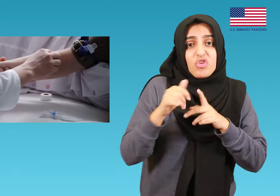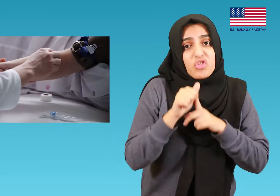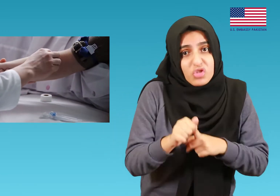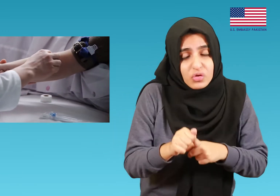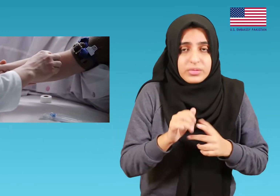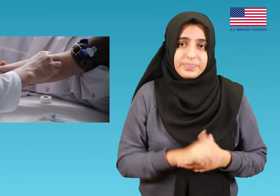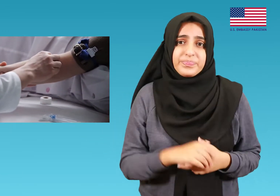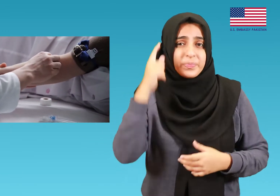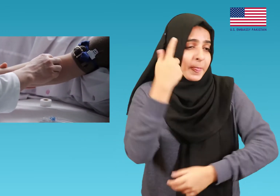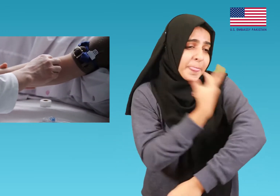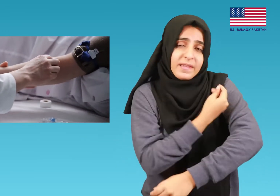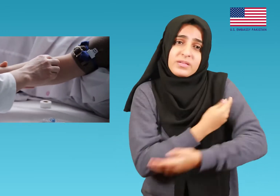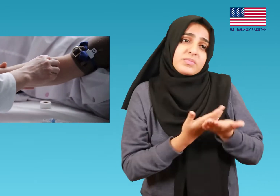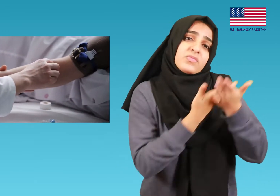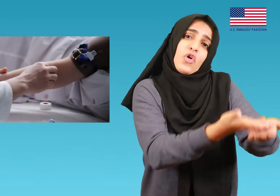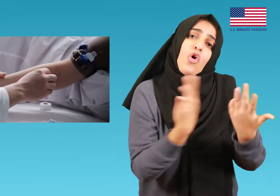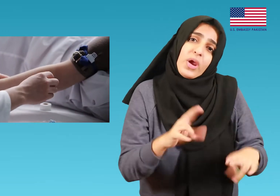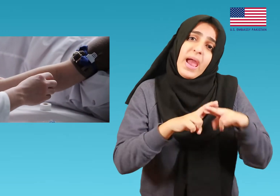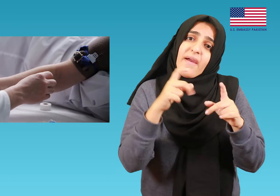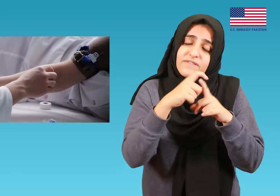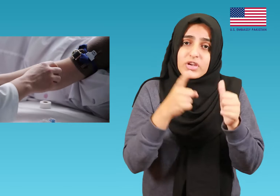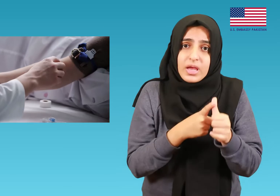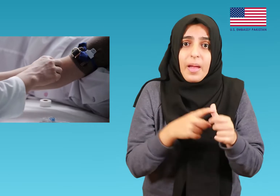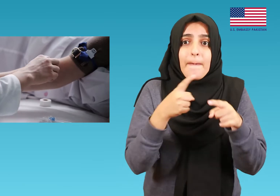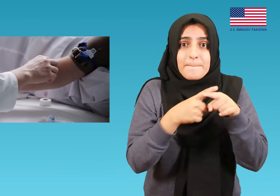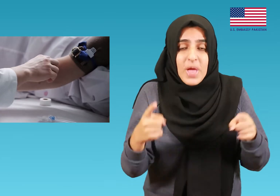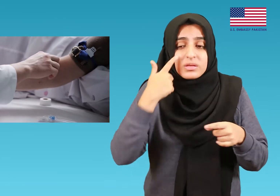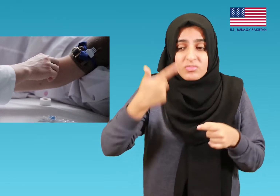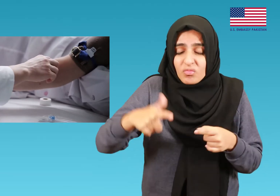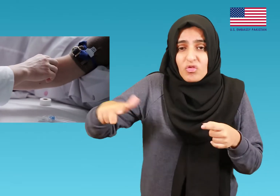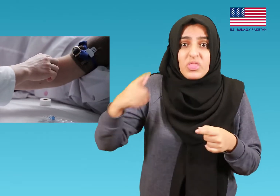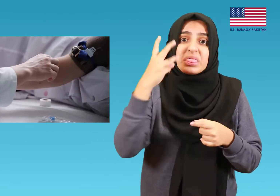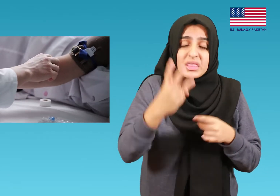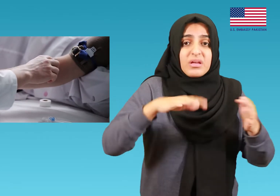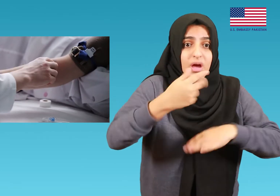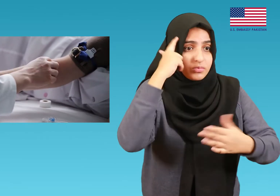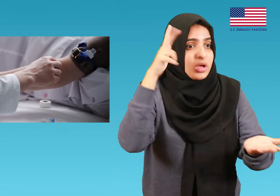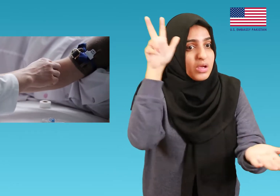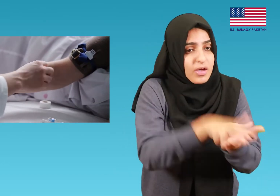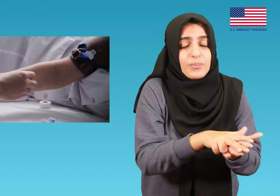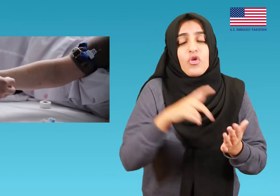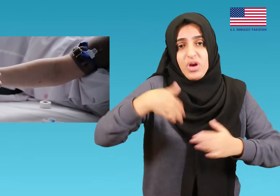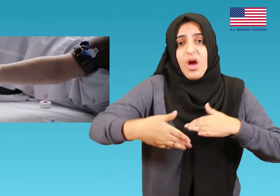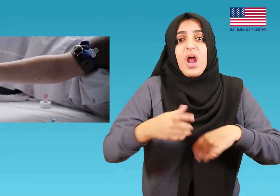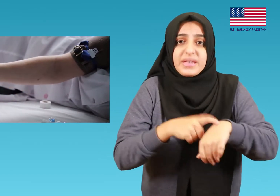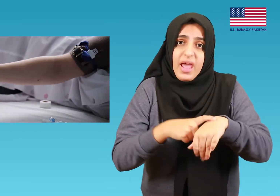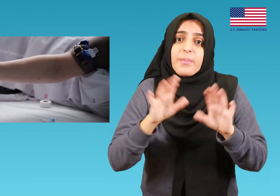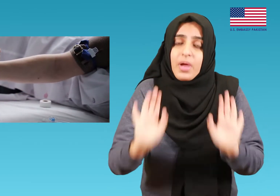Although the vaccines have been submitted to the FDA, it will likely take weeks to get emergency approval. The FDA will